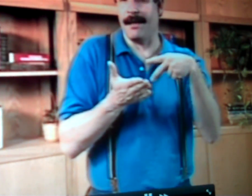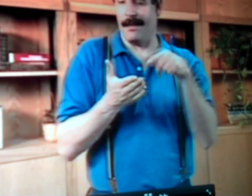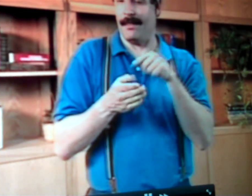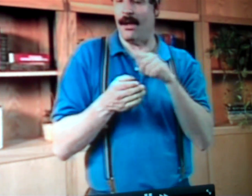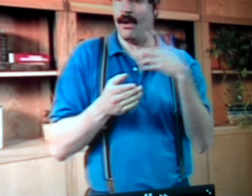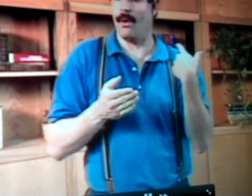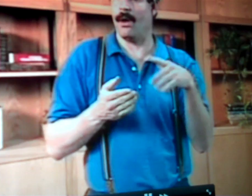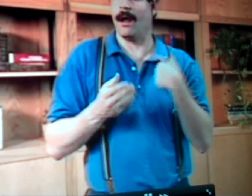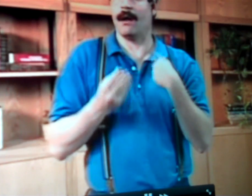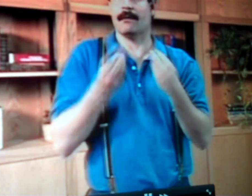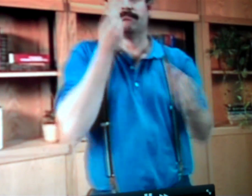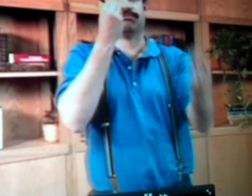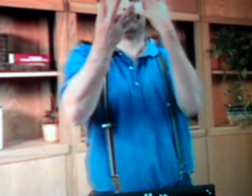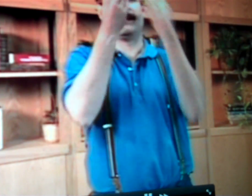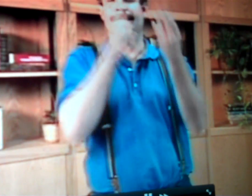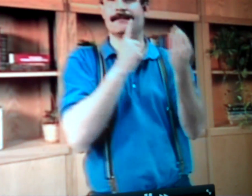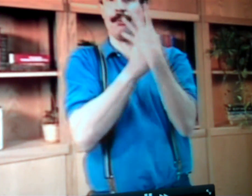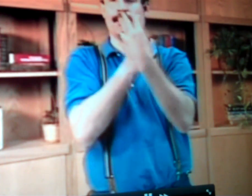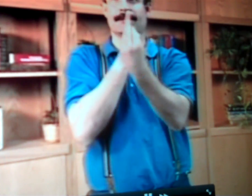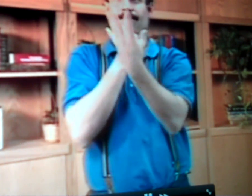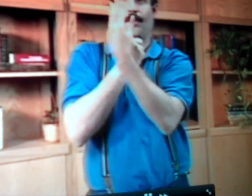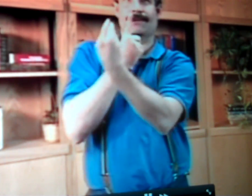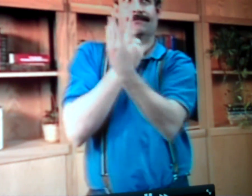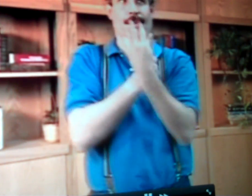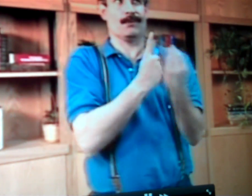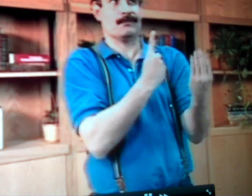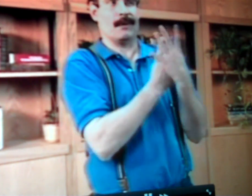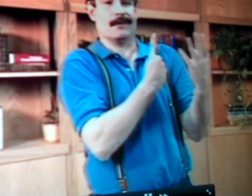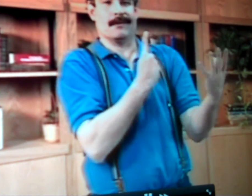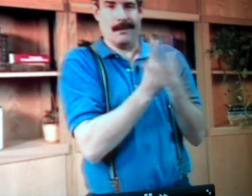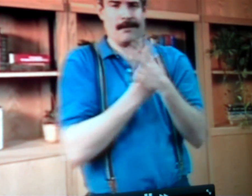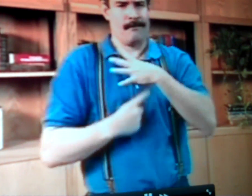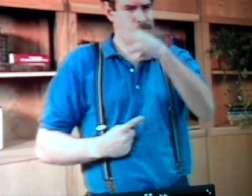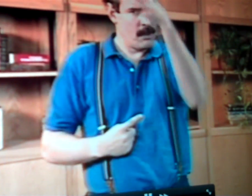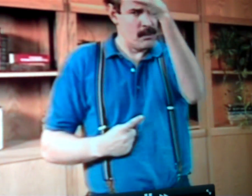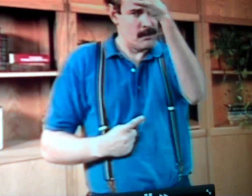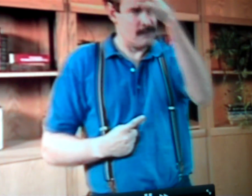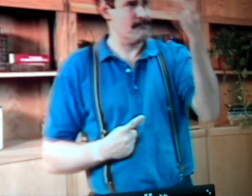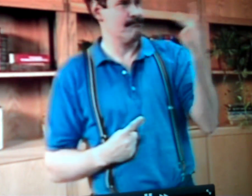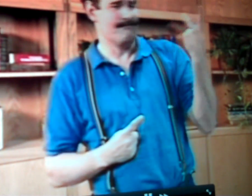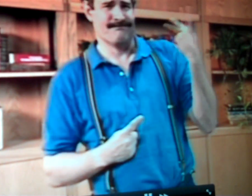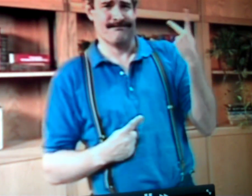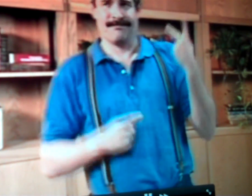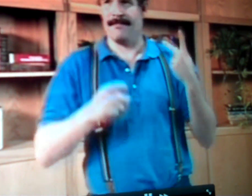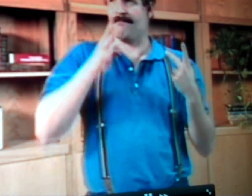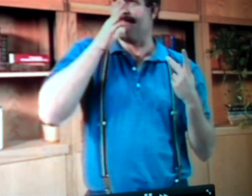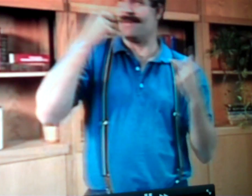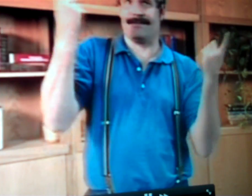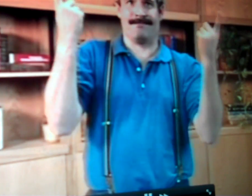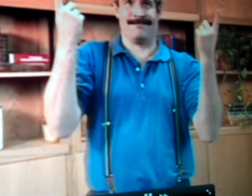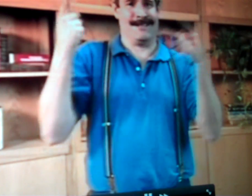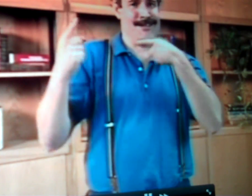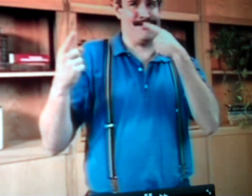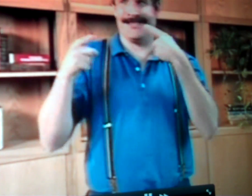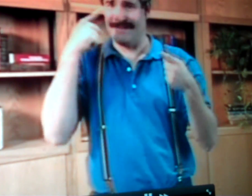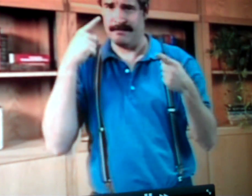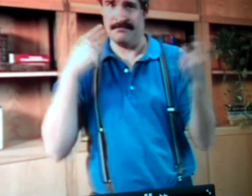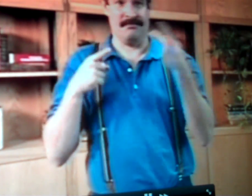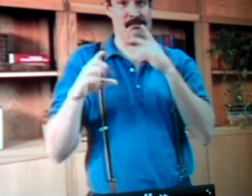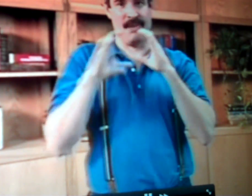that involved movies, dance, theater. I was constantly exposed to all of these different ideas.